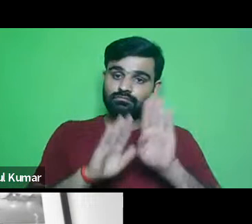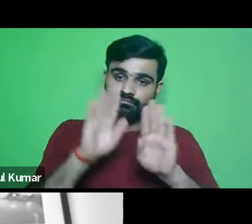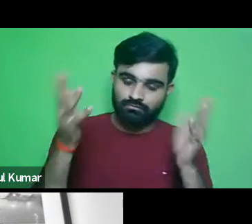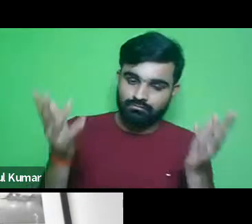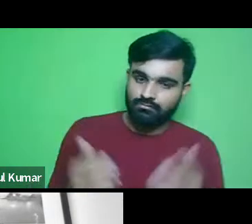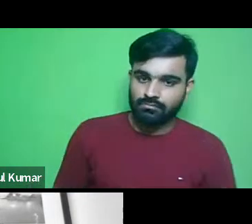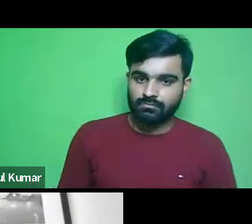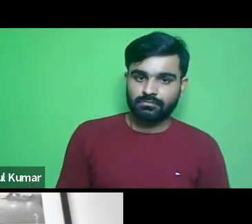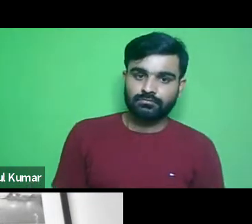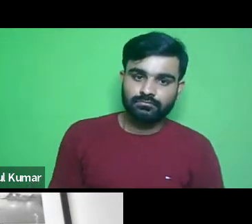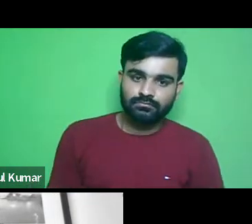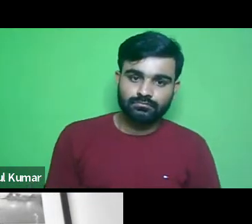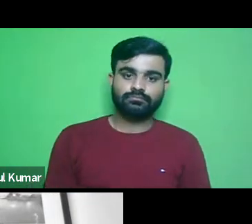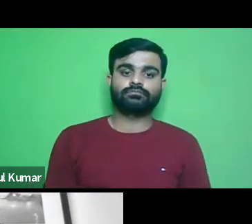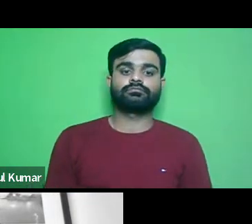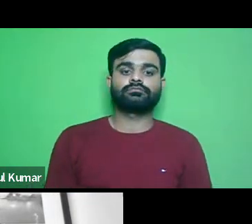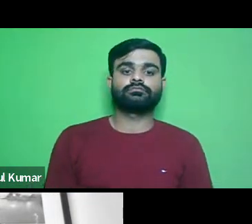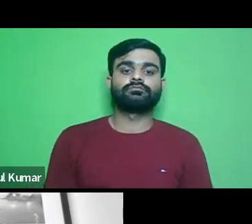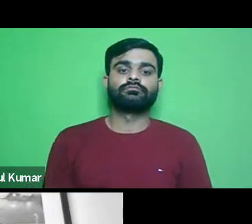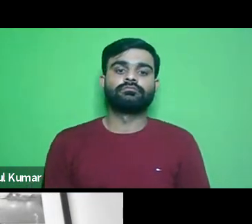these questions.